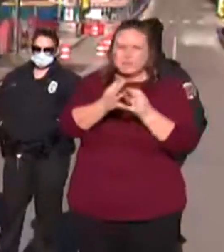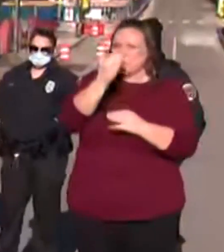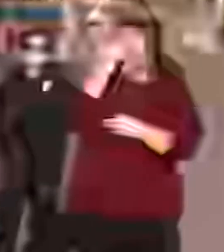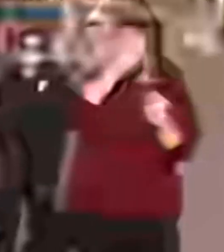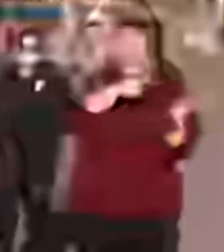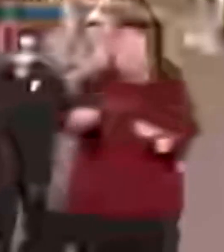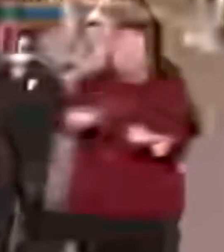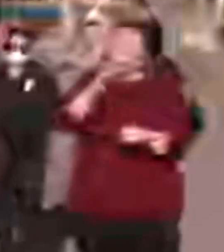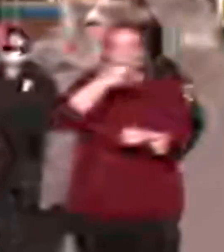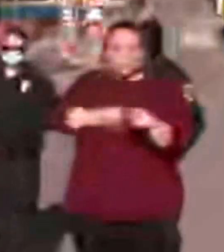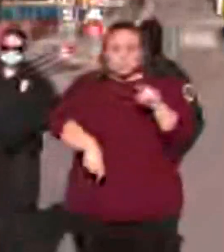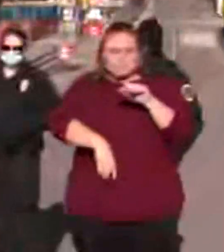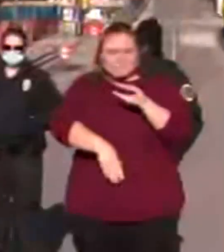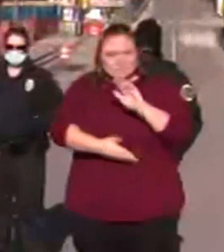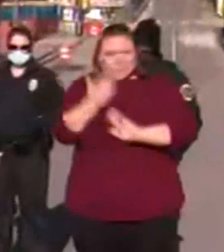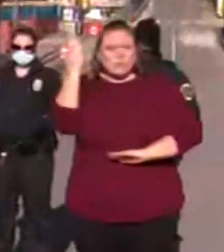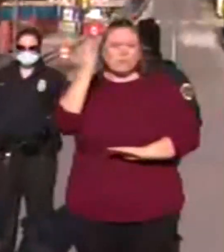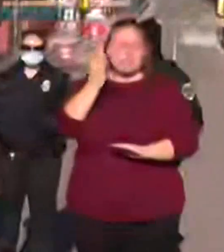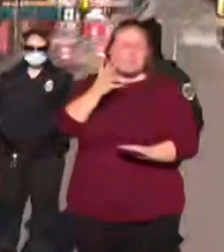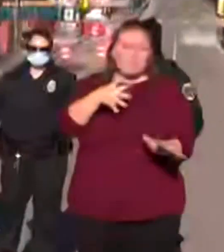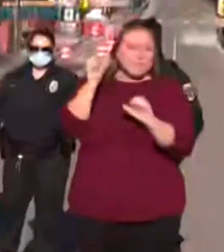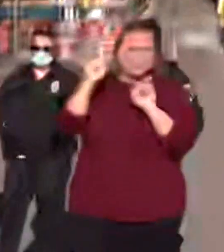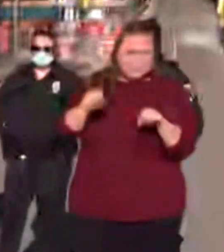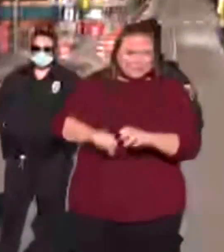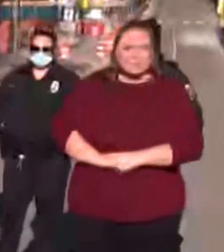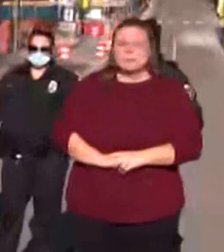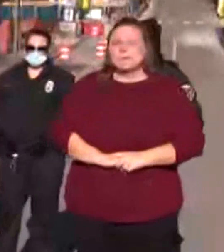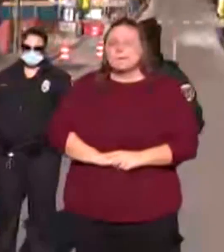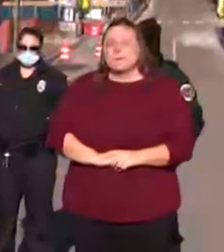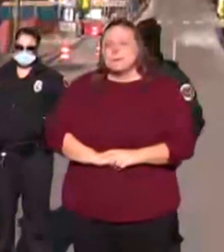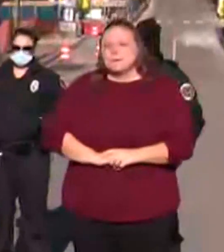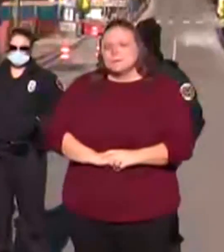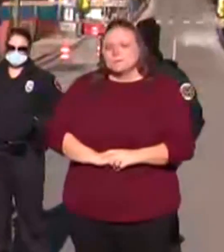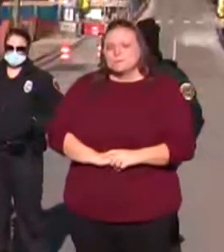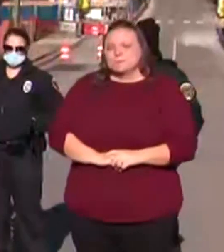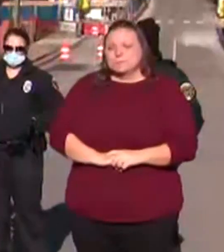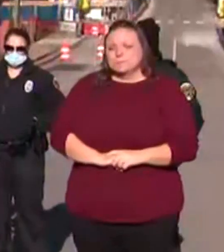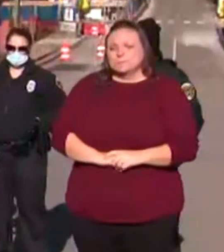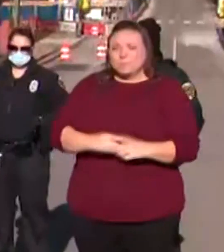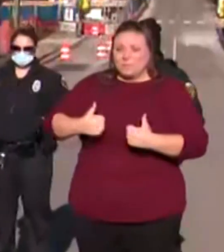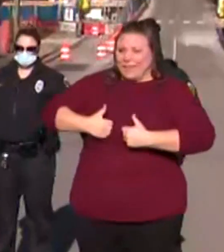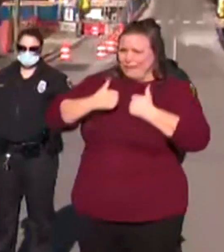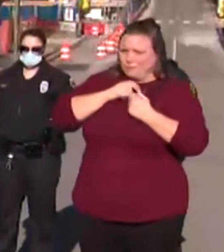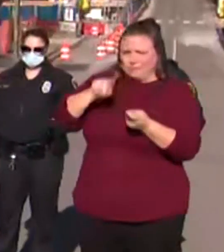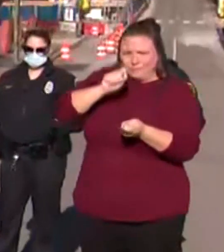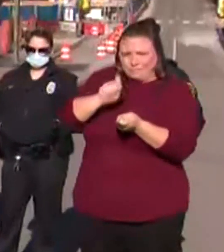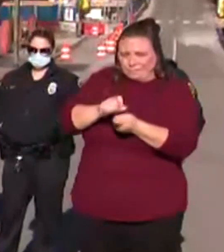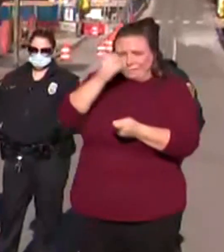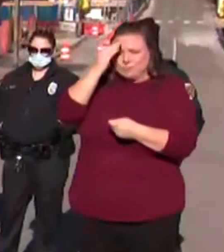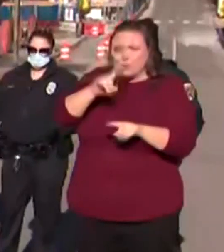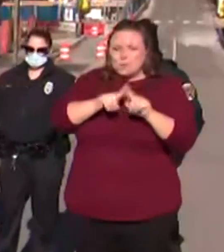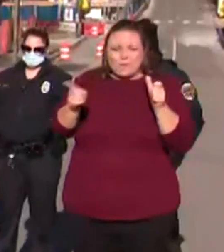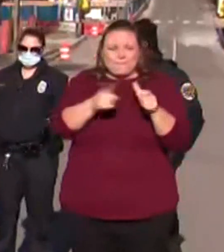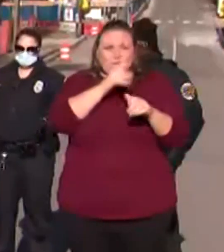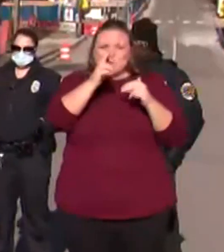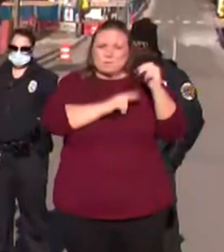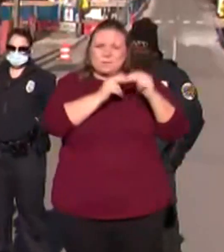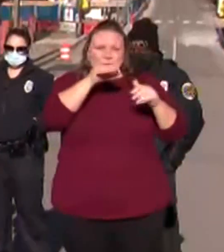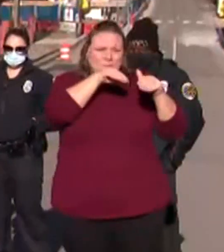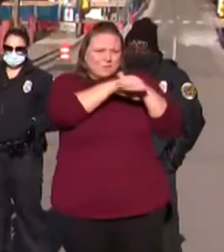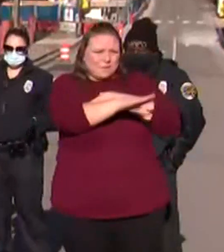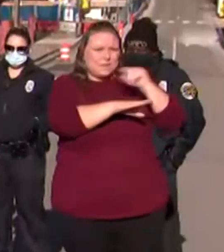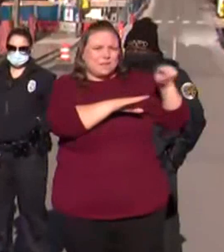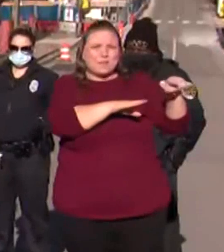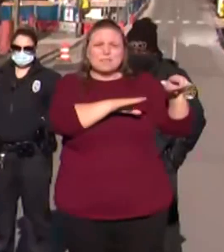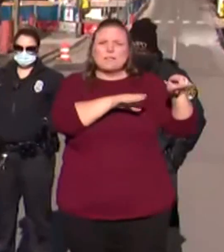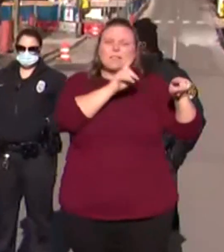was going on, and get them out of the building. I don't know the address off the top of my head, but the first building we went into was the one that